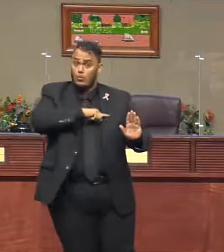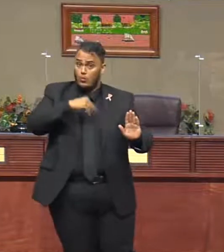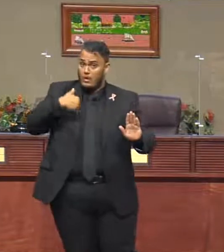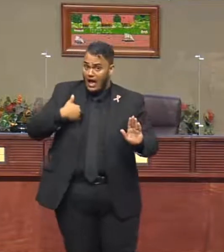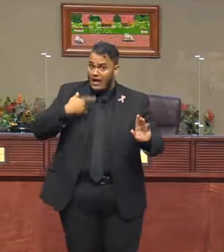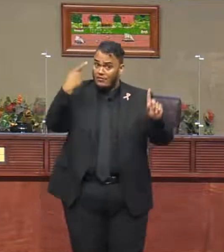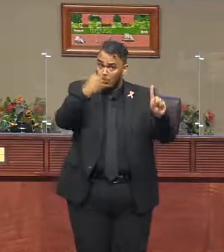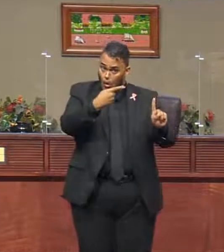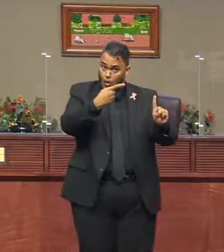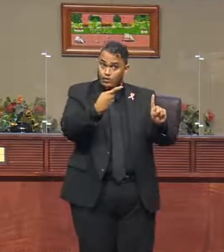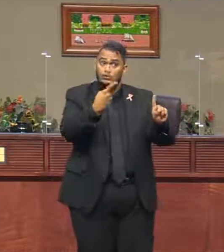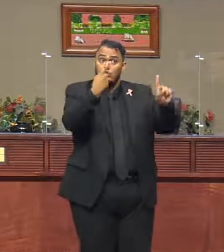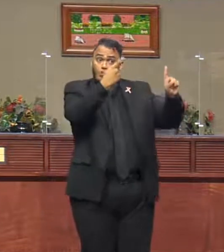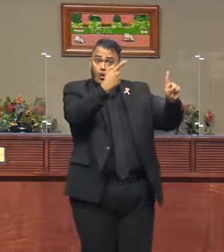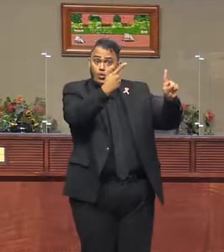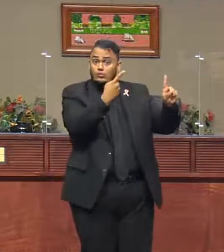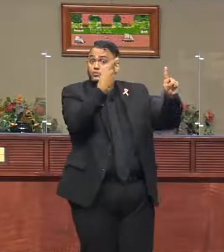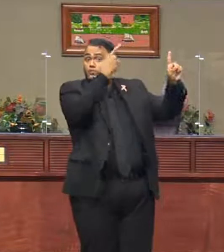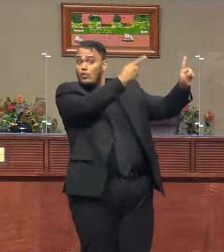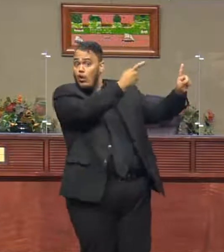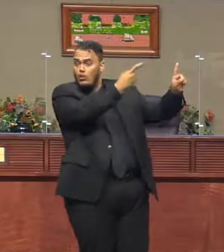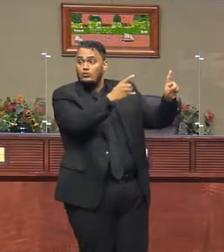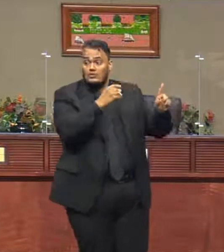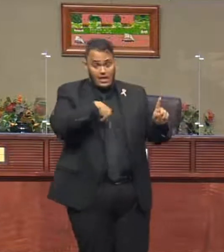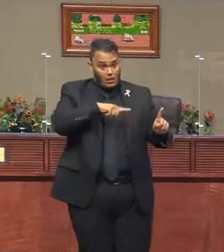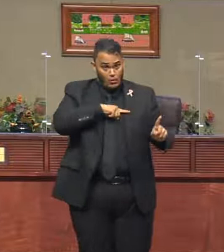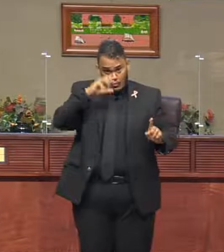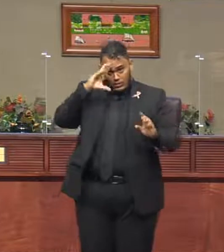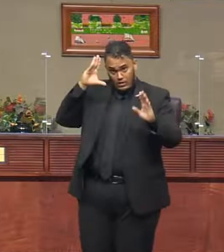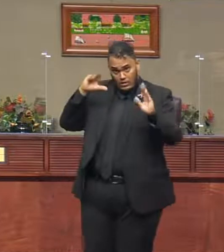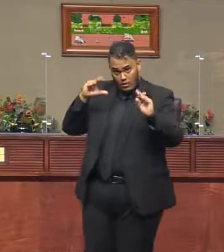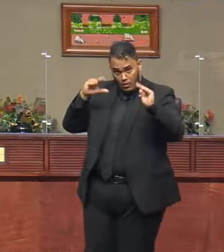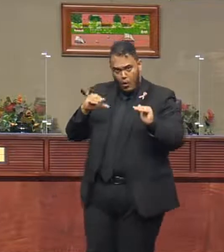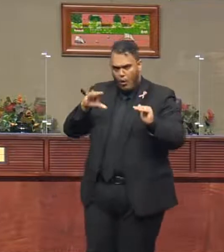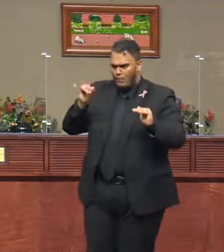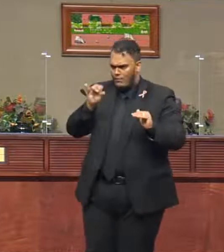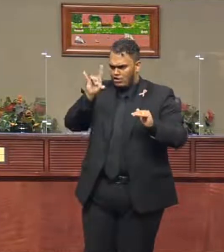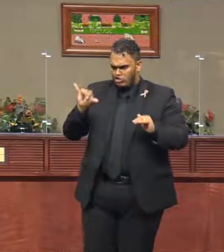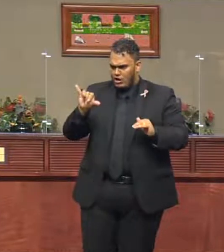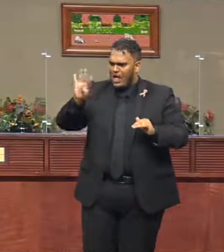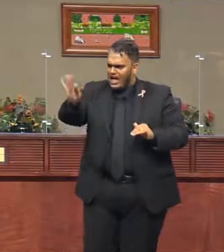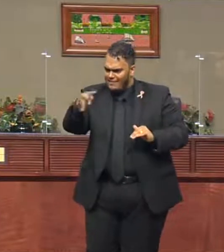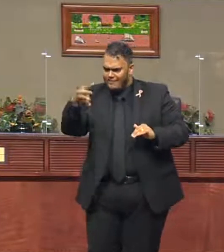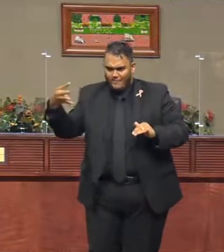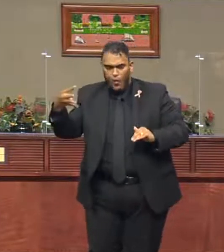that we were optimistic that by July 4th we would reach that 70%